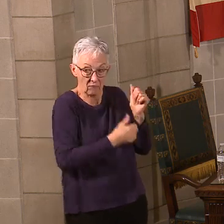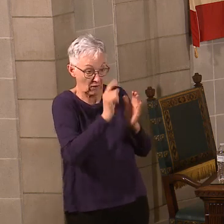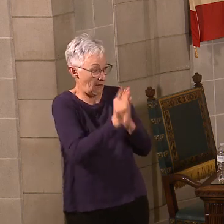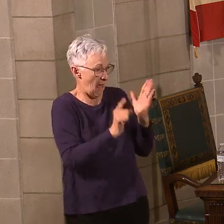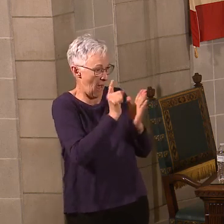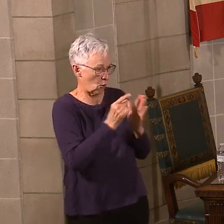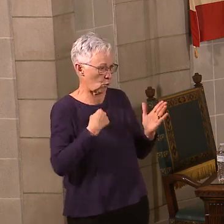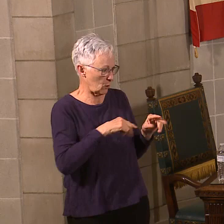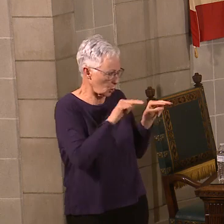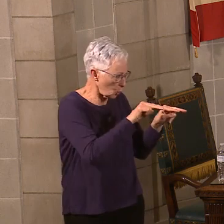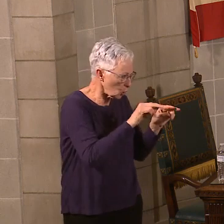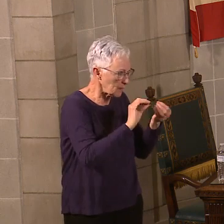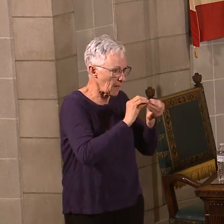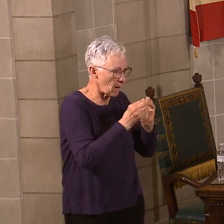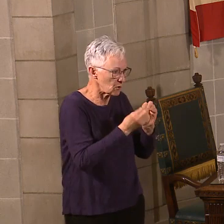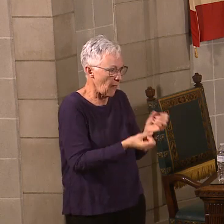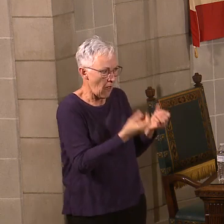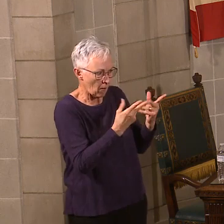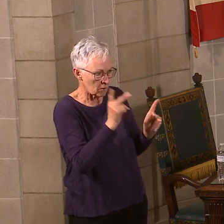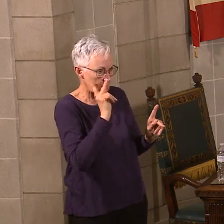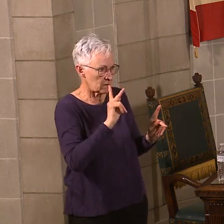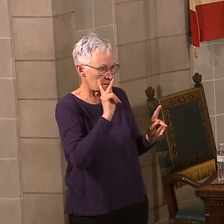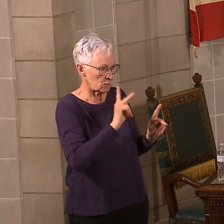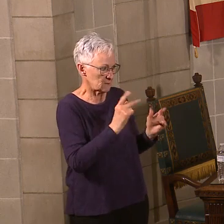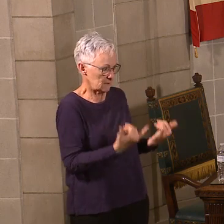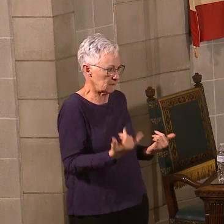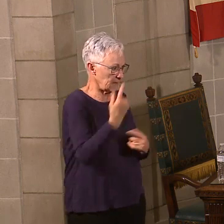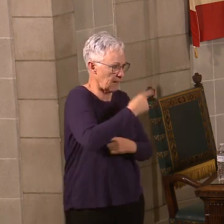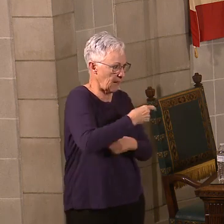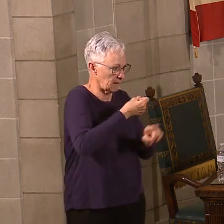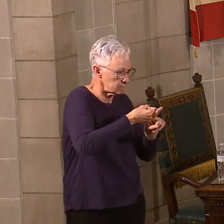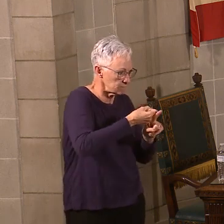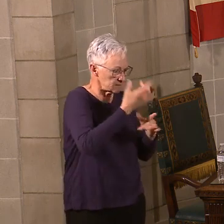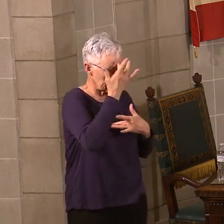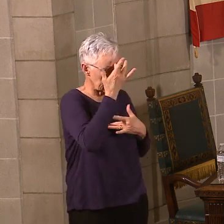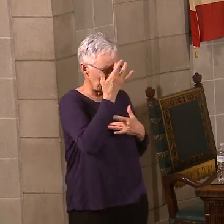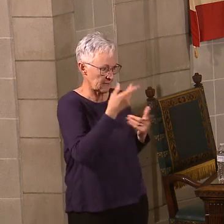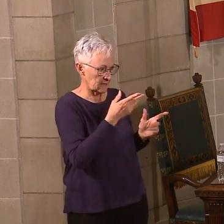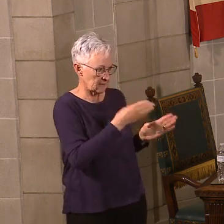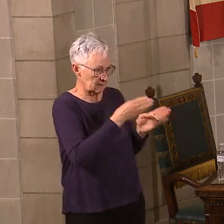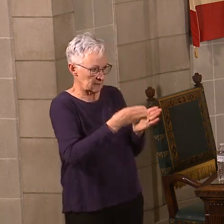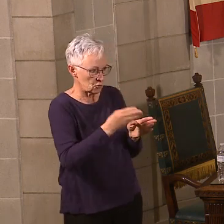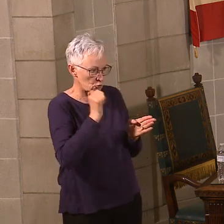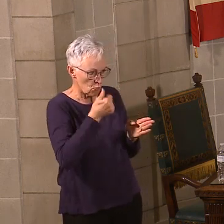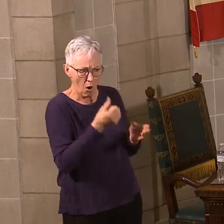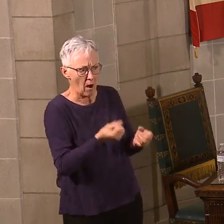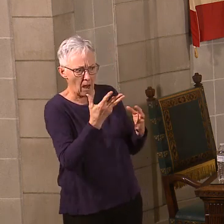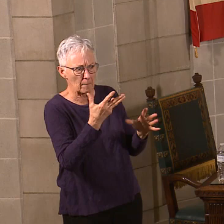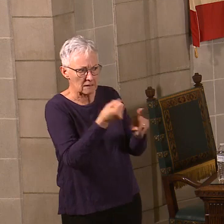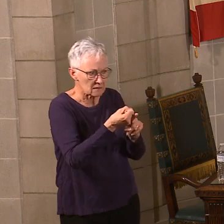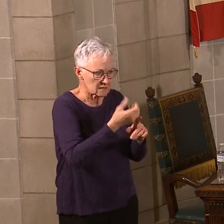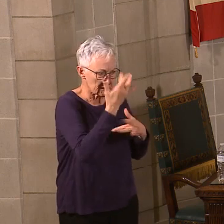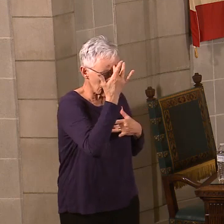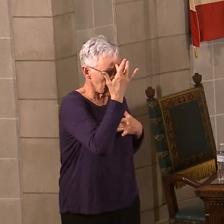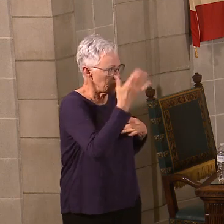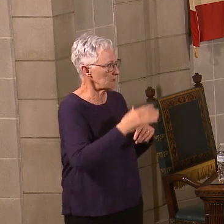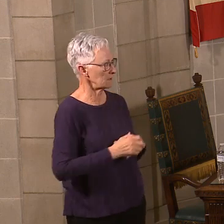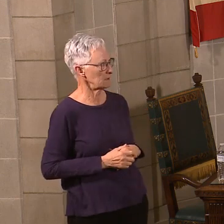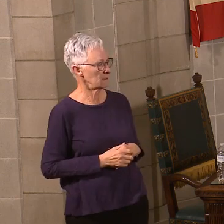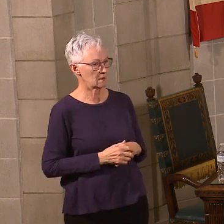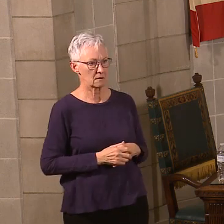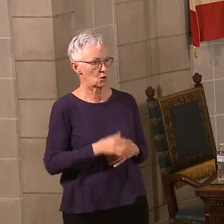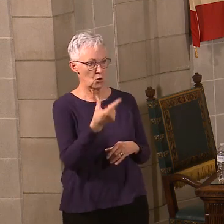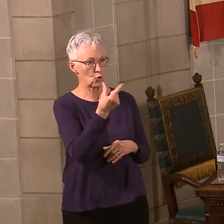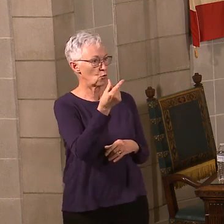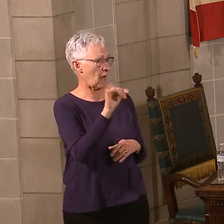getting, how many people are testing positive, that sort of thing. So we are constantly reevaluating that. If we need to do more, we'll do more. And in fact, Grand Island's a